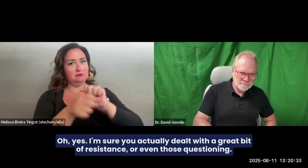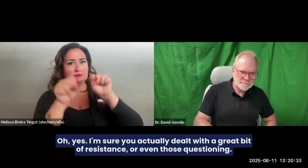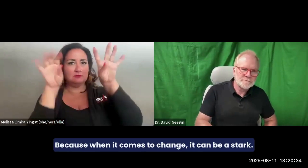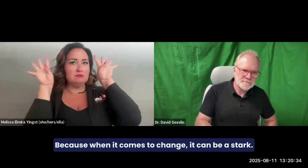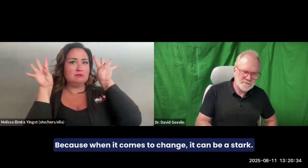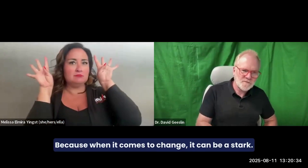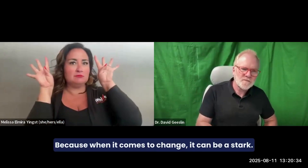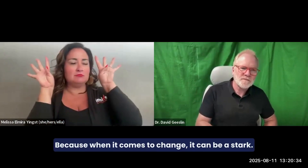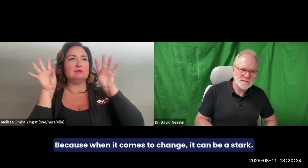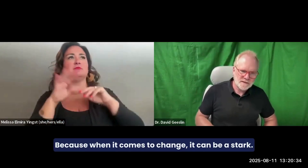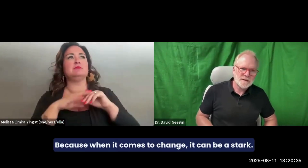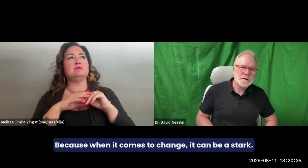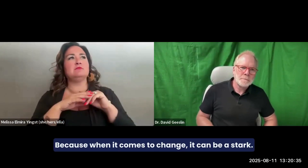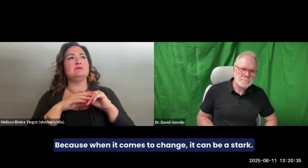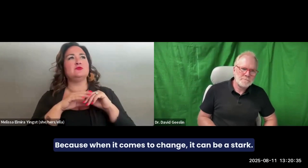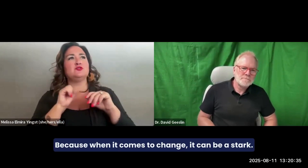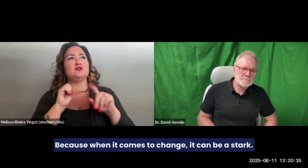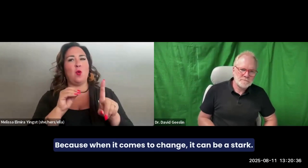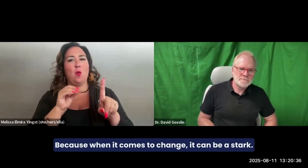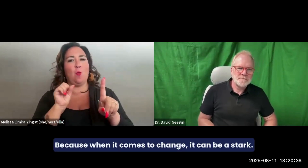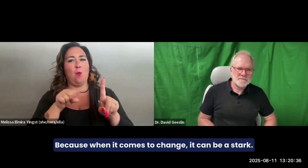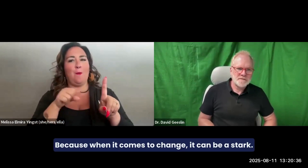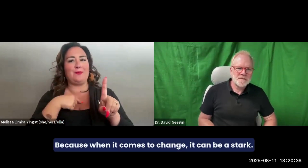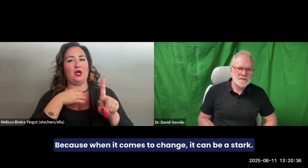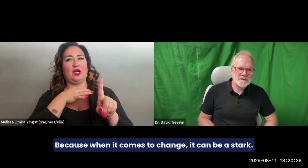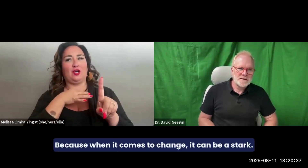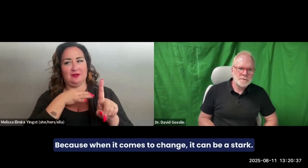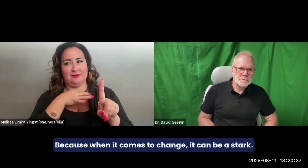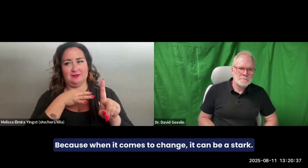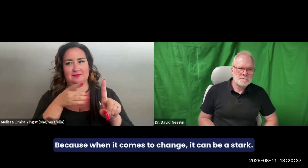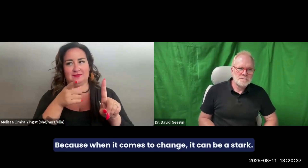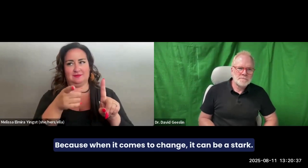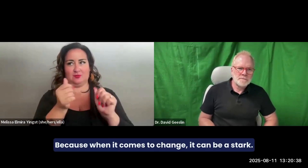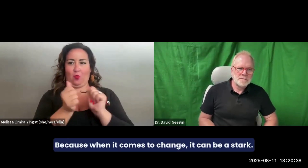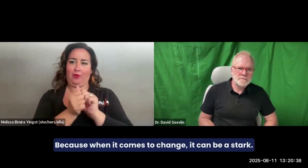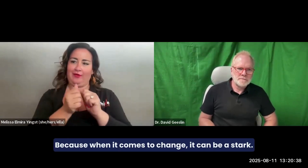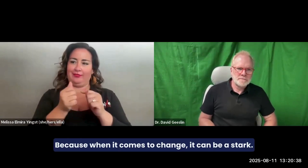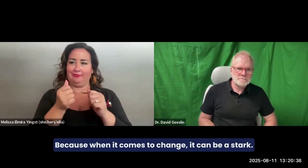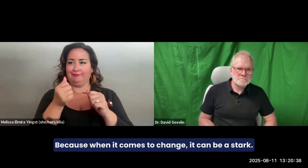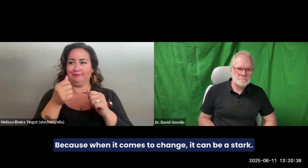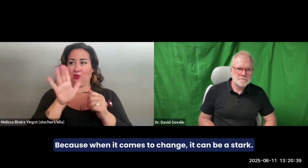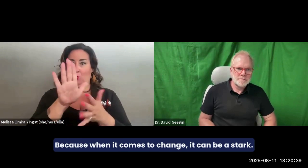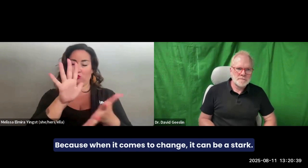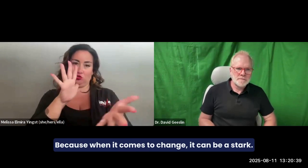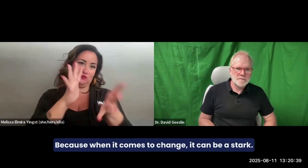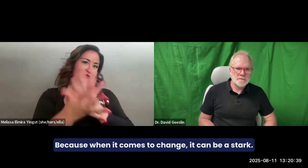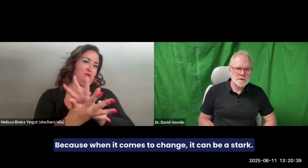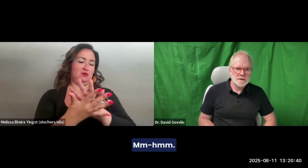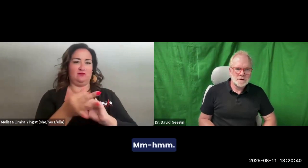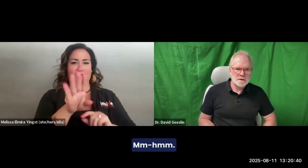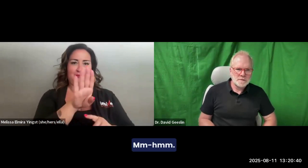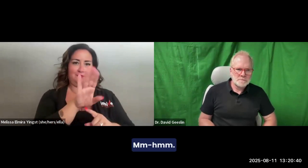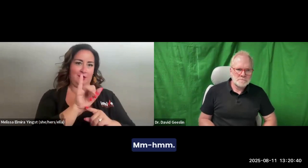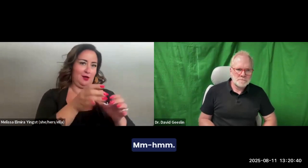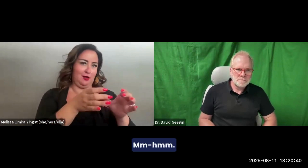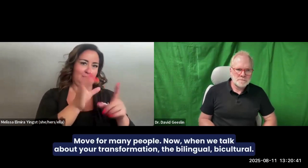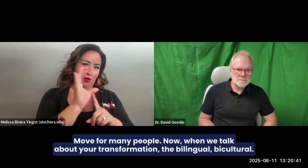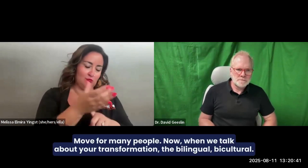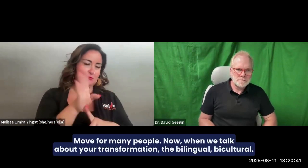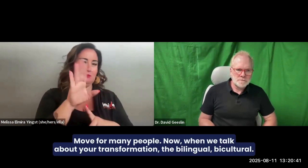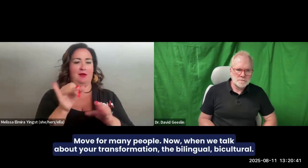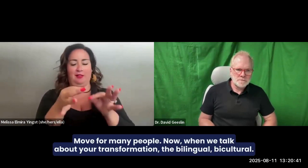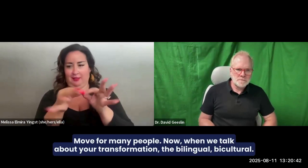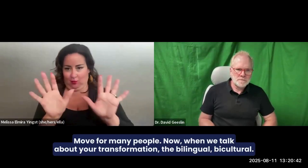those questioning, because when it comes to change, it can be a stark move for many people.